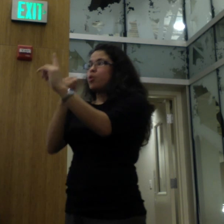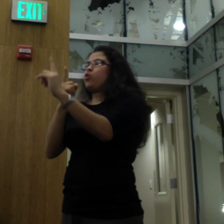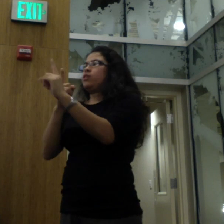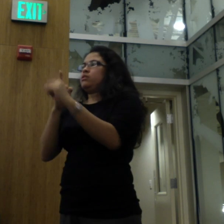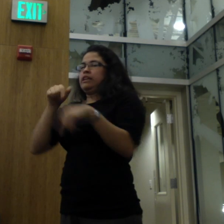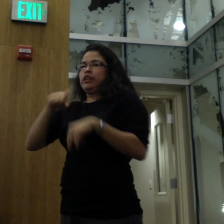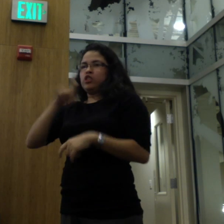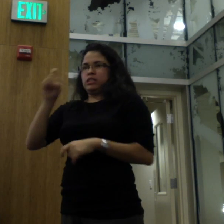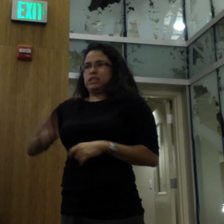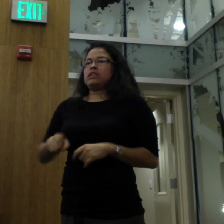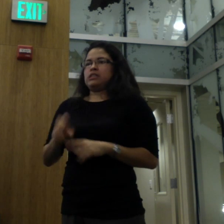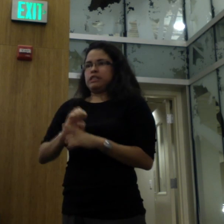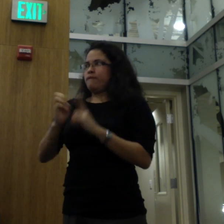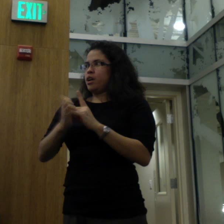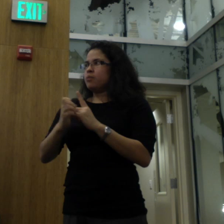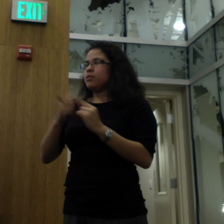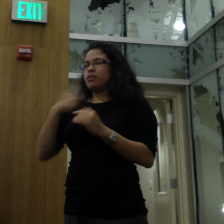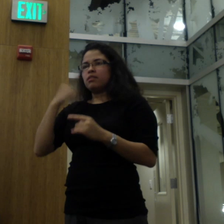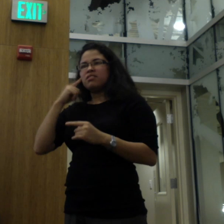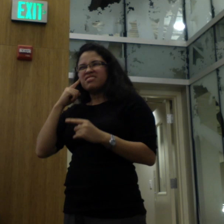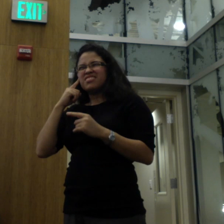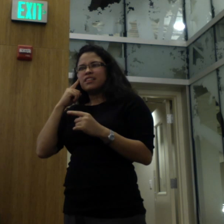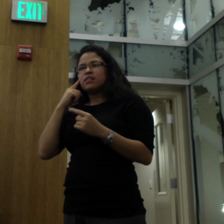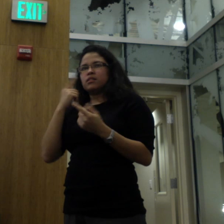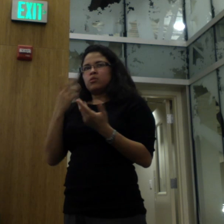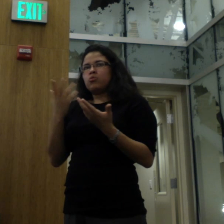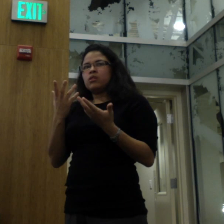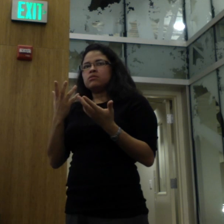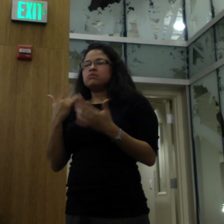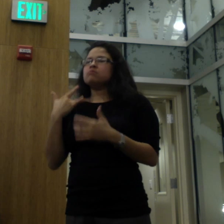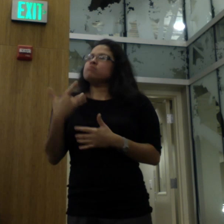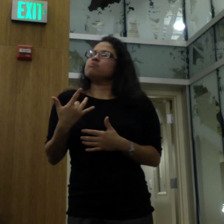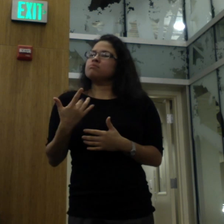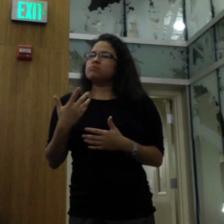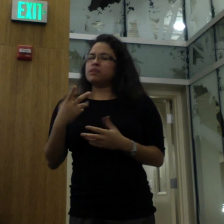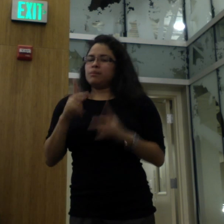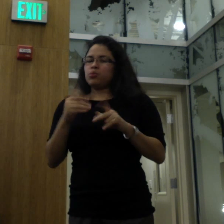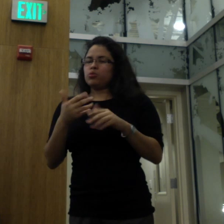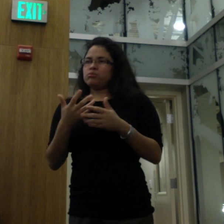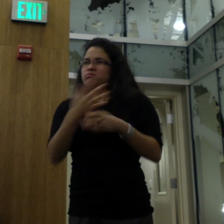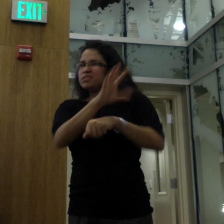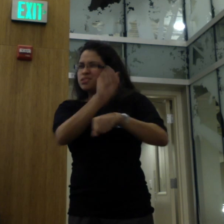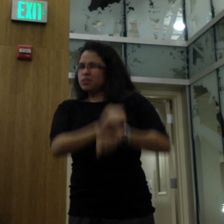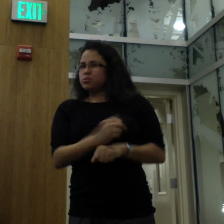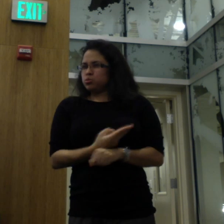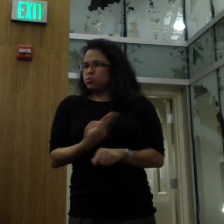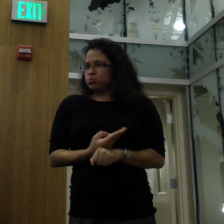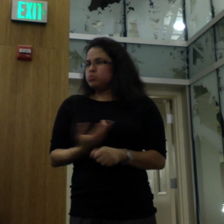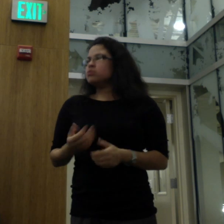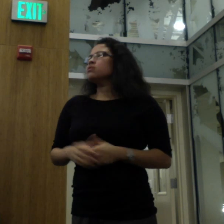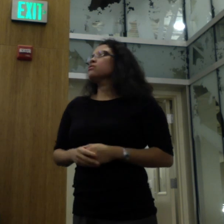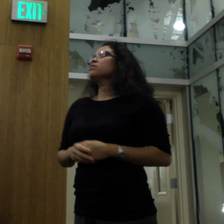world, think of things that are already normal for us. So let's say you want to